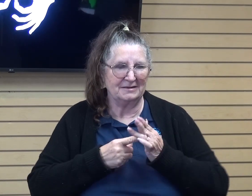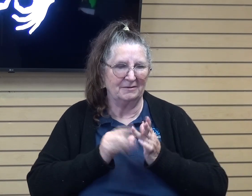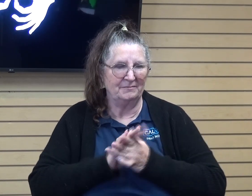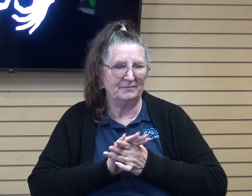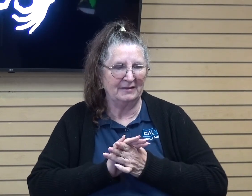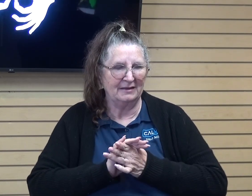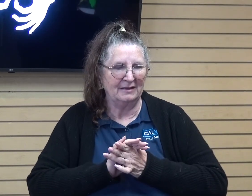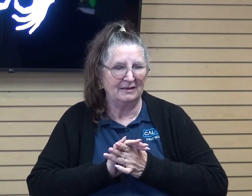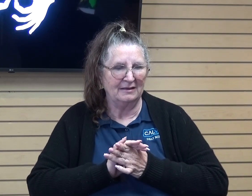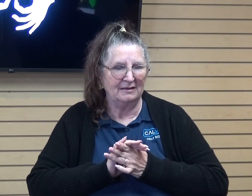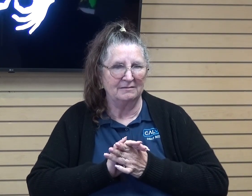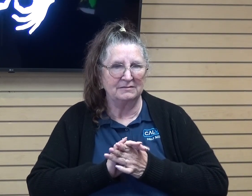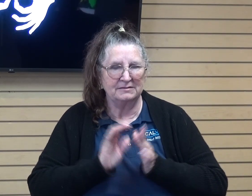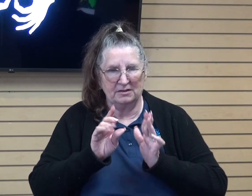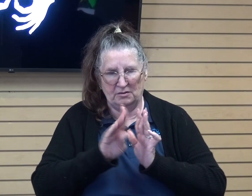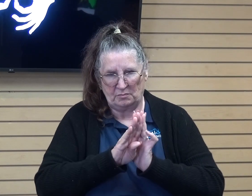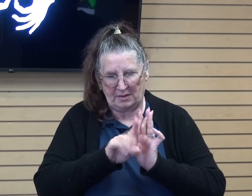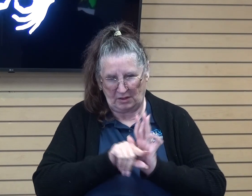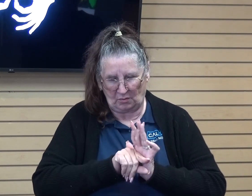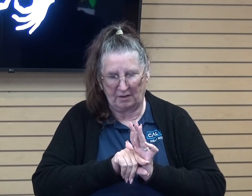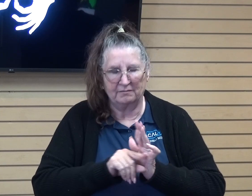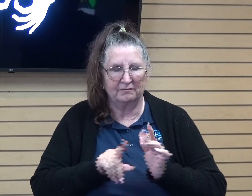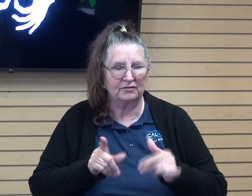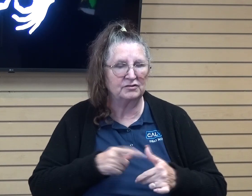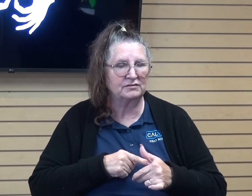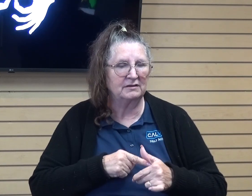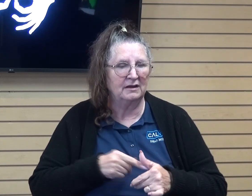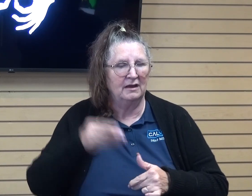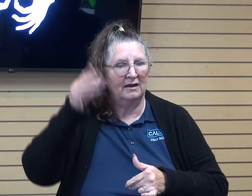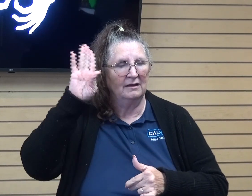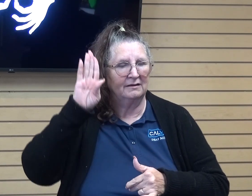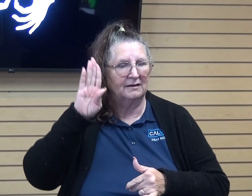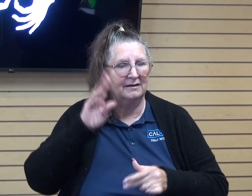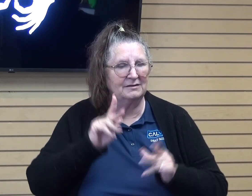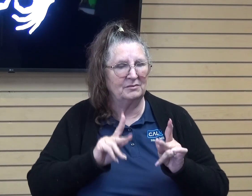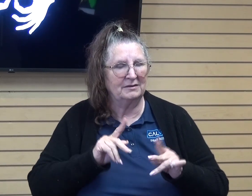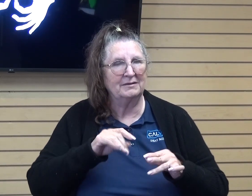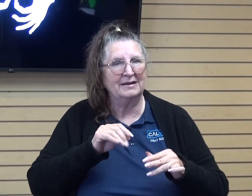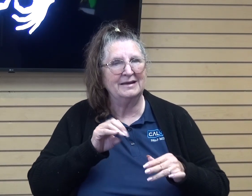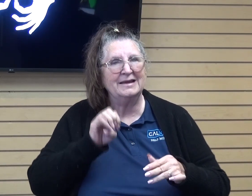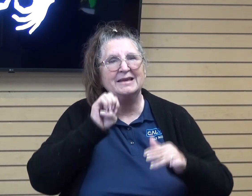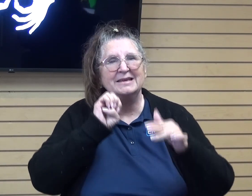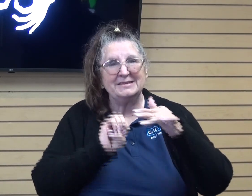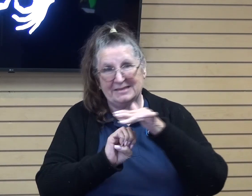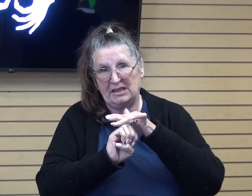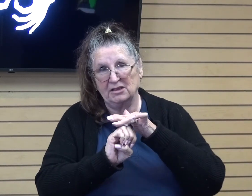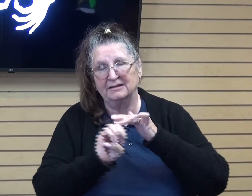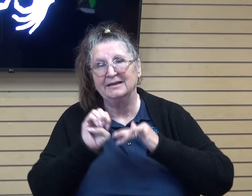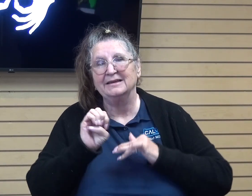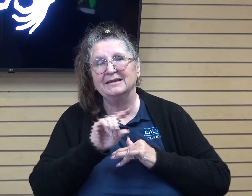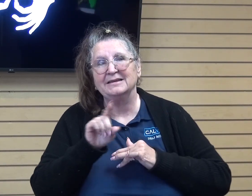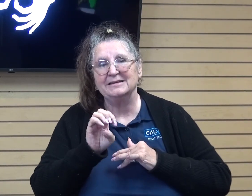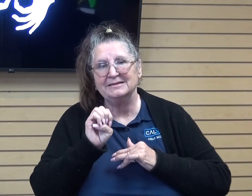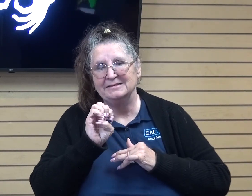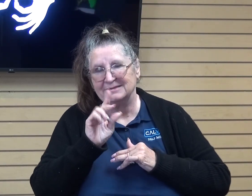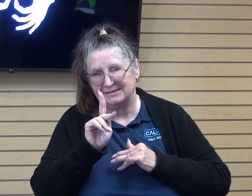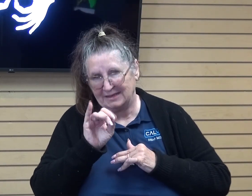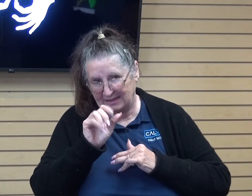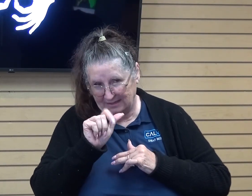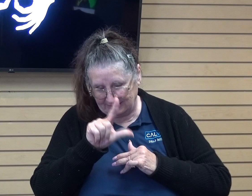some context before we read. God's people, okay, we're in Ezekiel, we're in Ezekiel. And